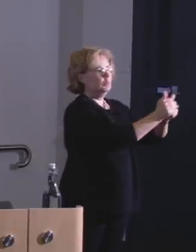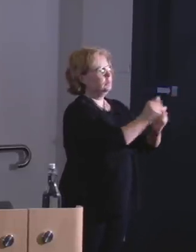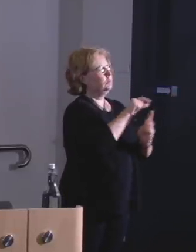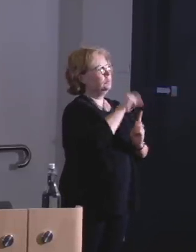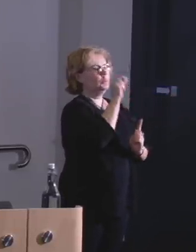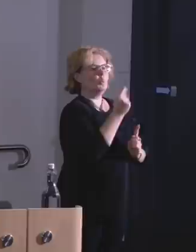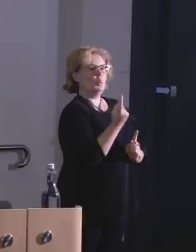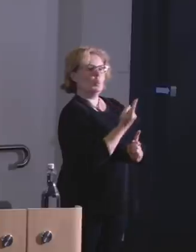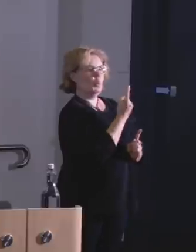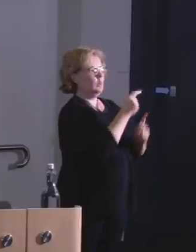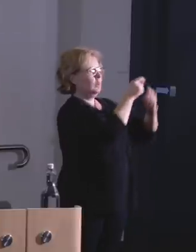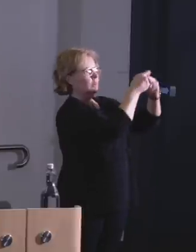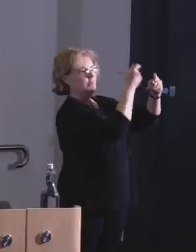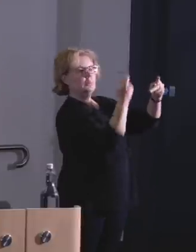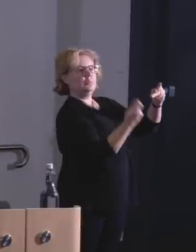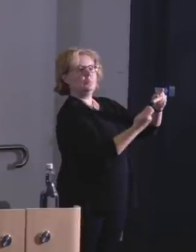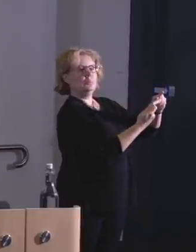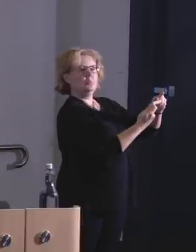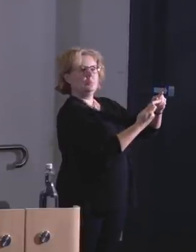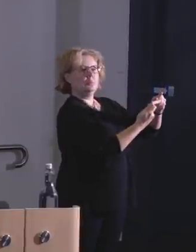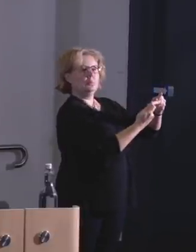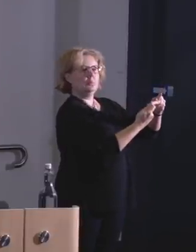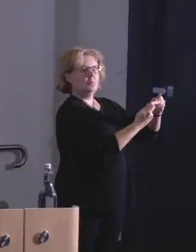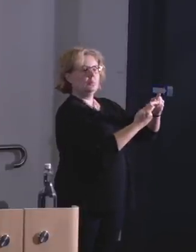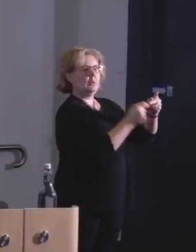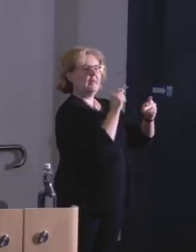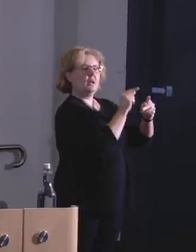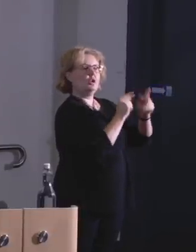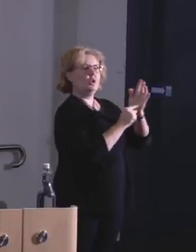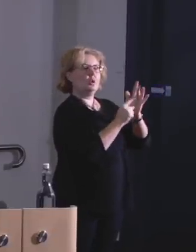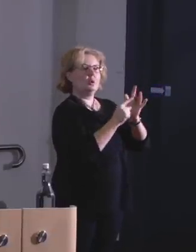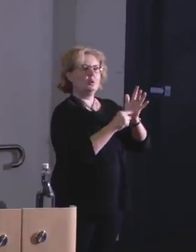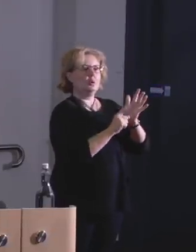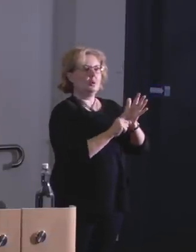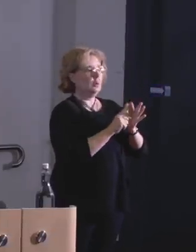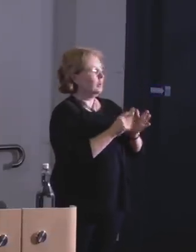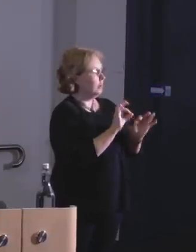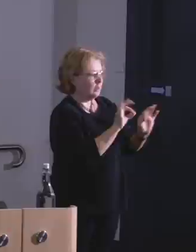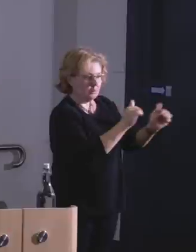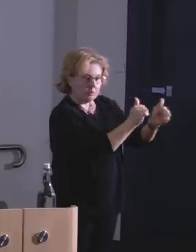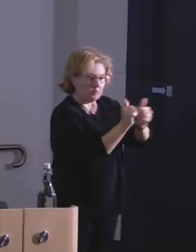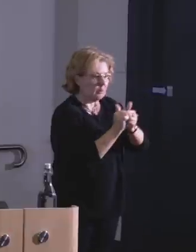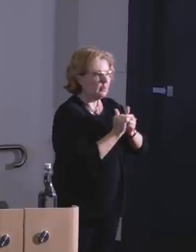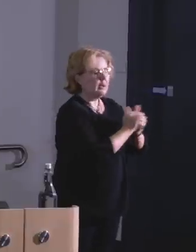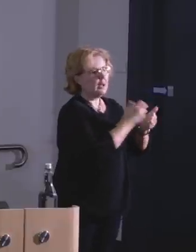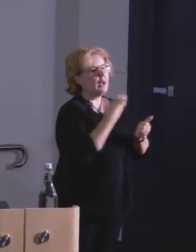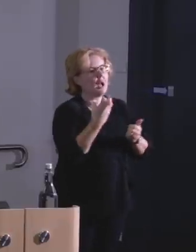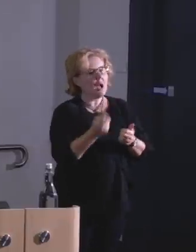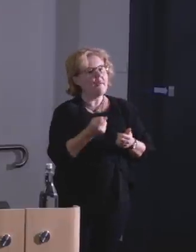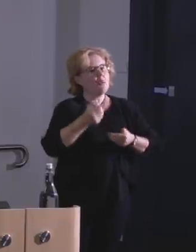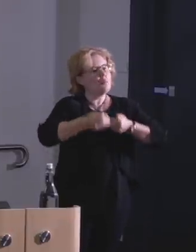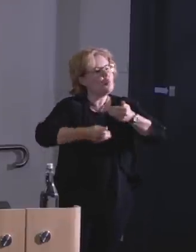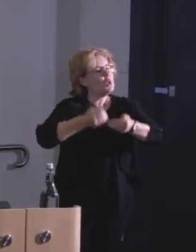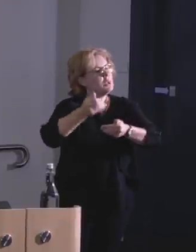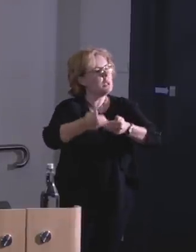But if not, we now have an arbitration process of the Lands and Titles Court by